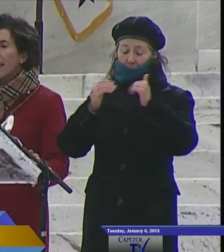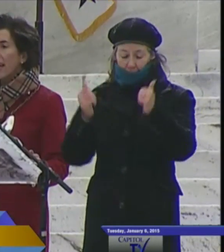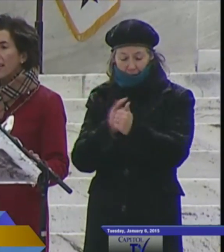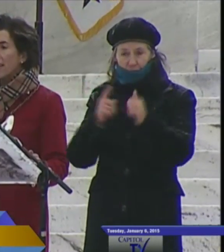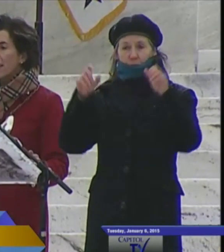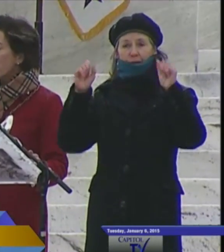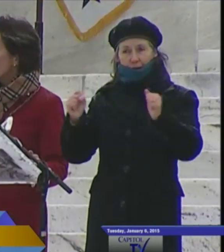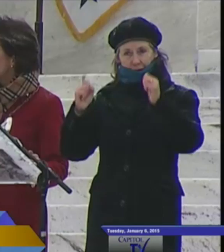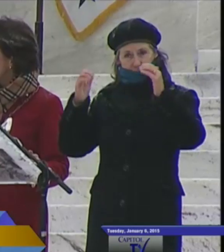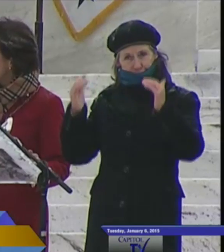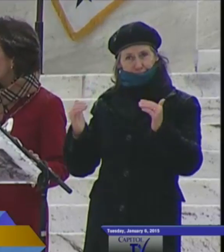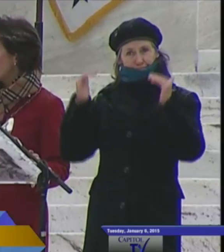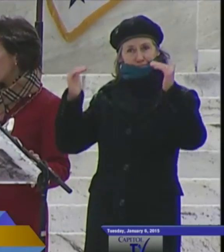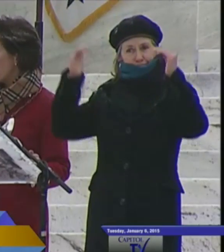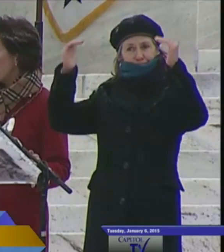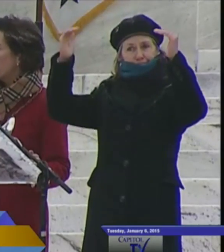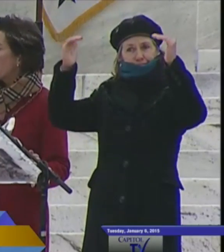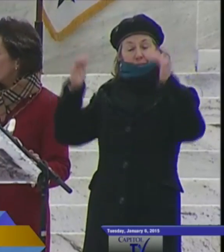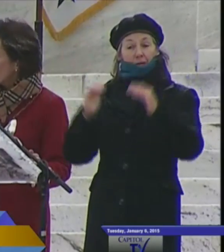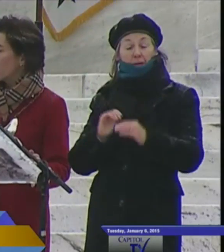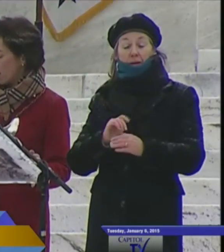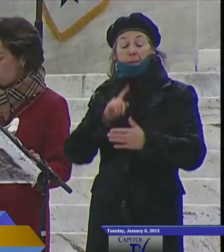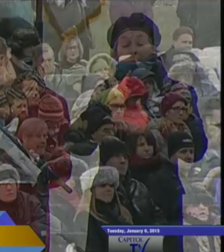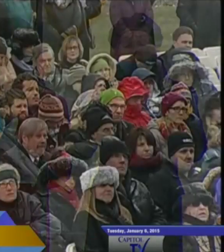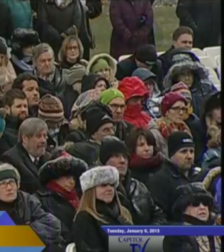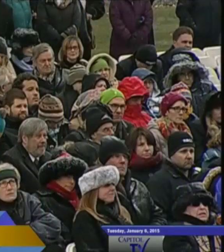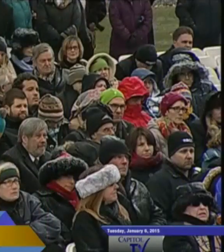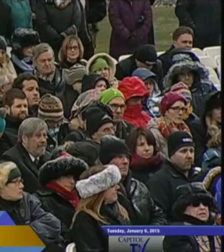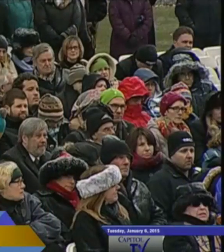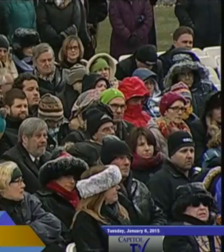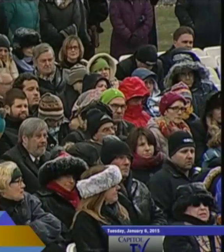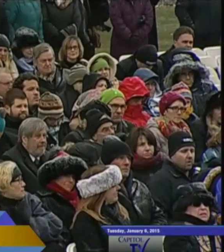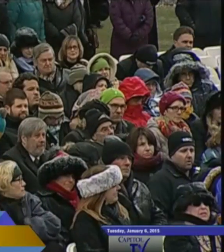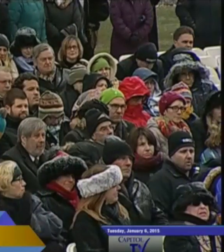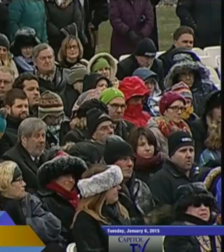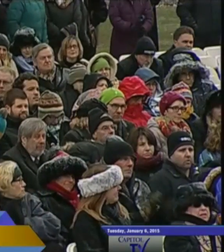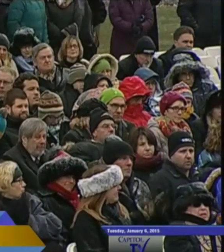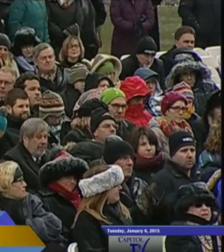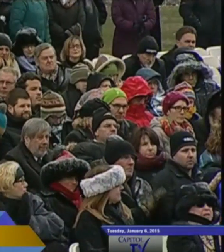get ahead based on what you know, not who you know.